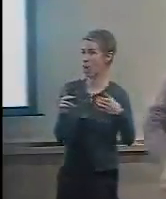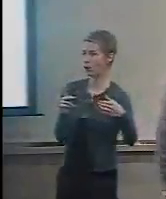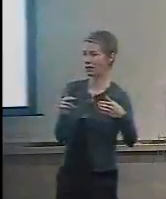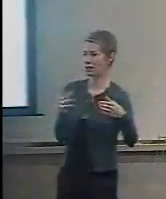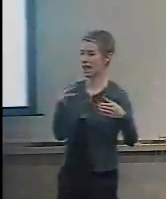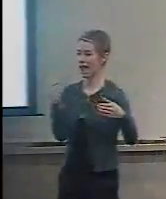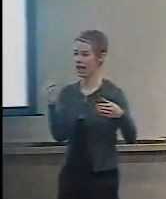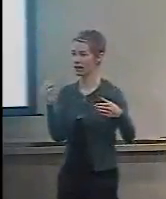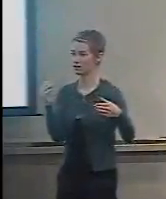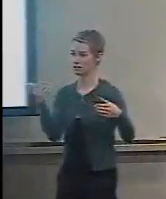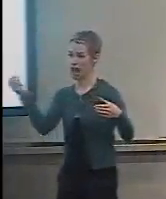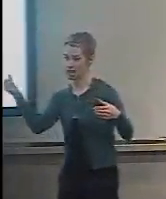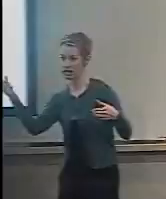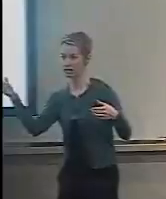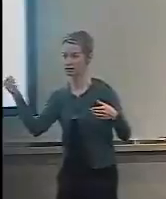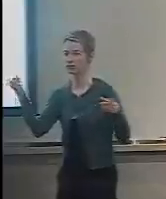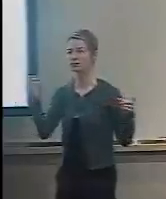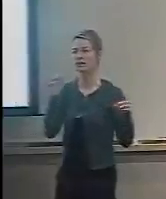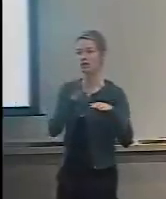phone. It's not-